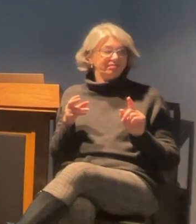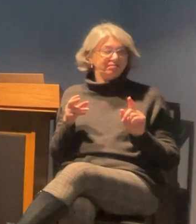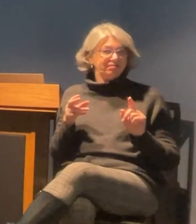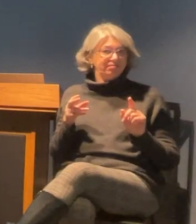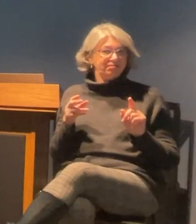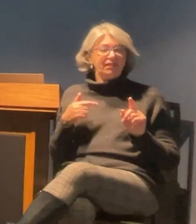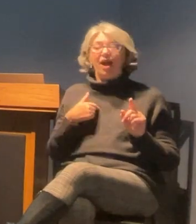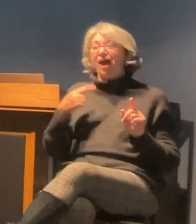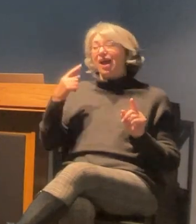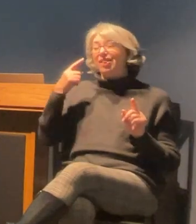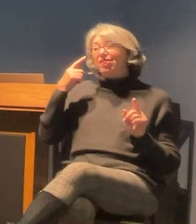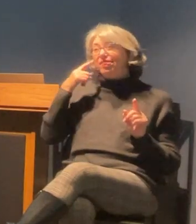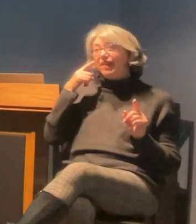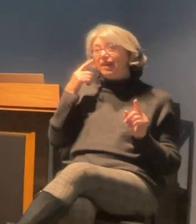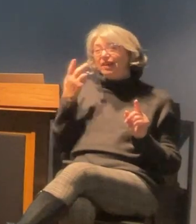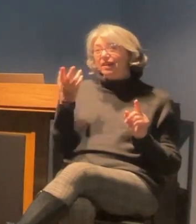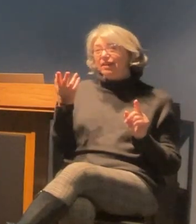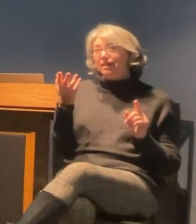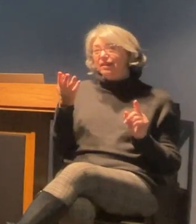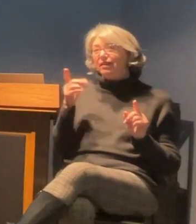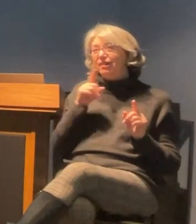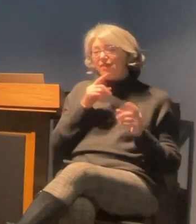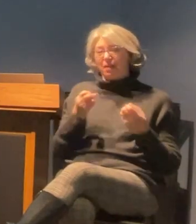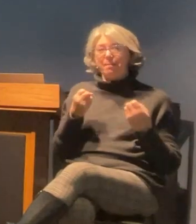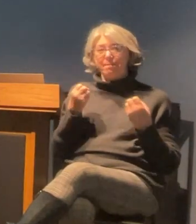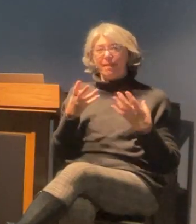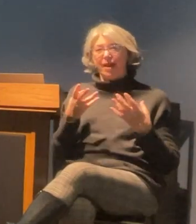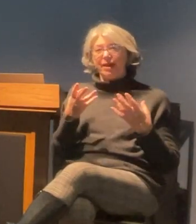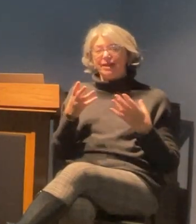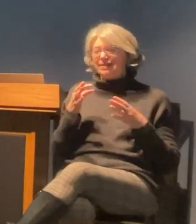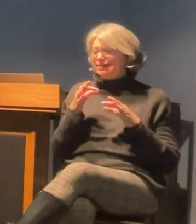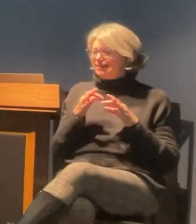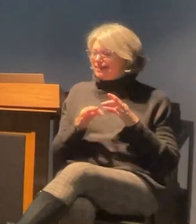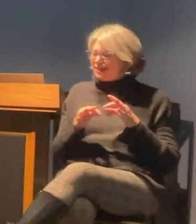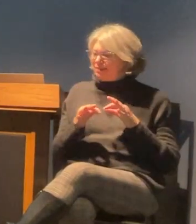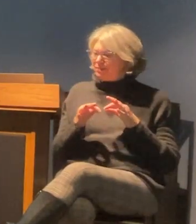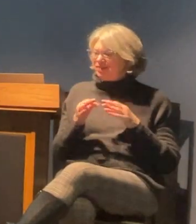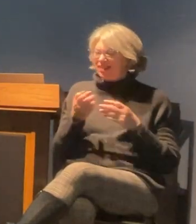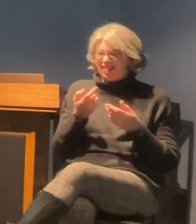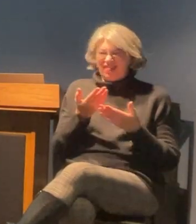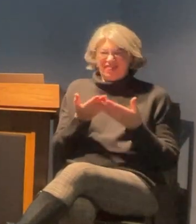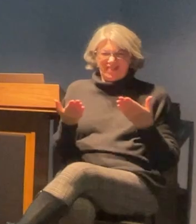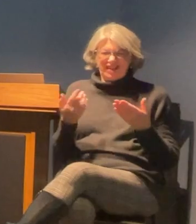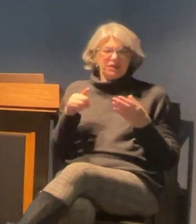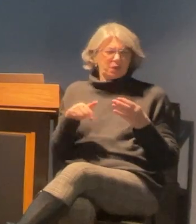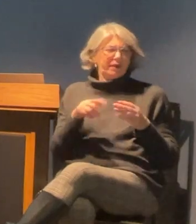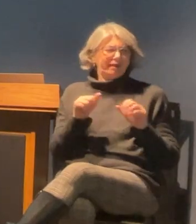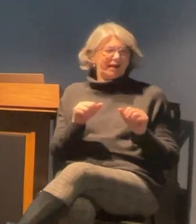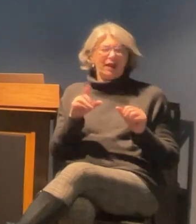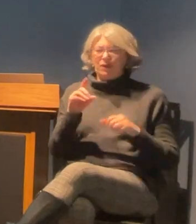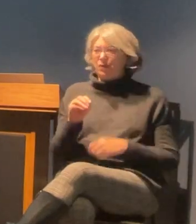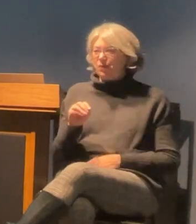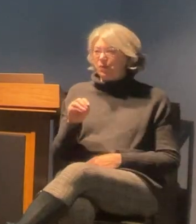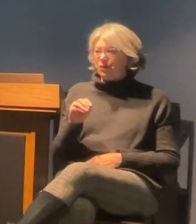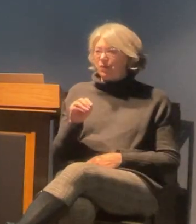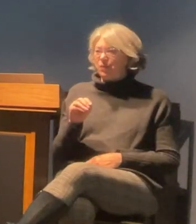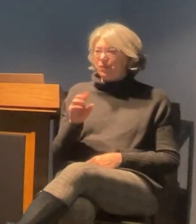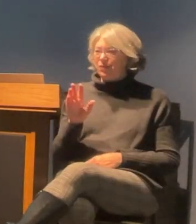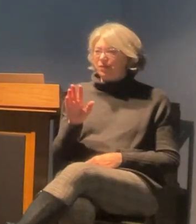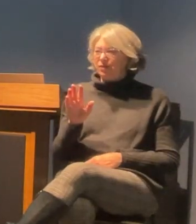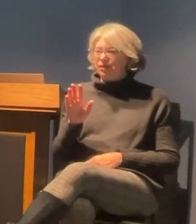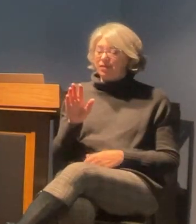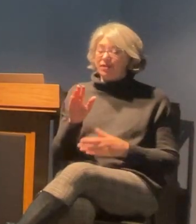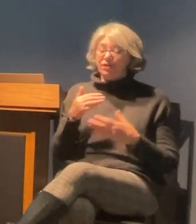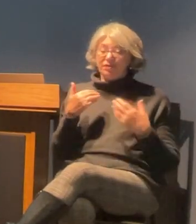And I think that there are many simple, small things that we can do to bring